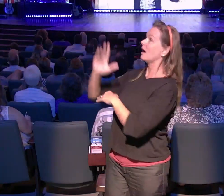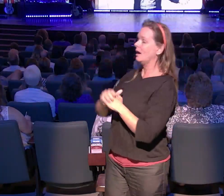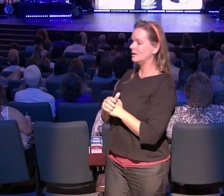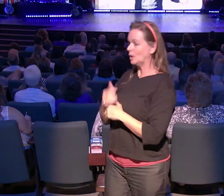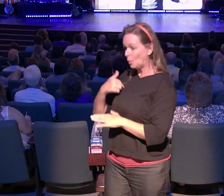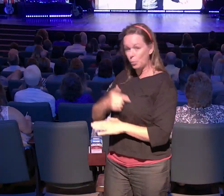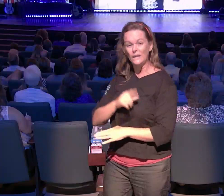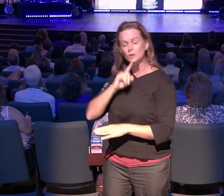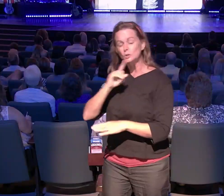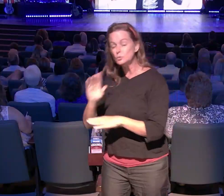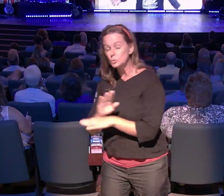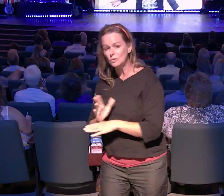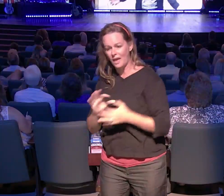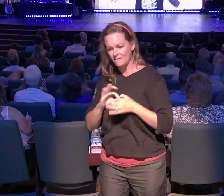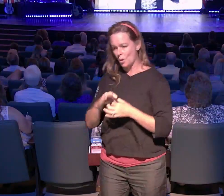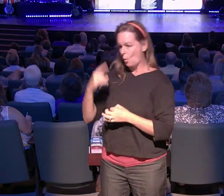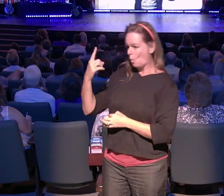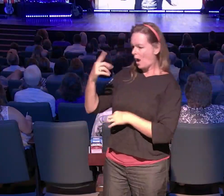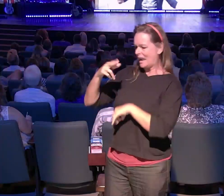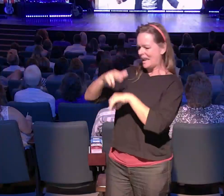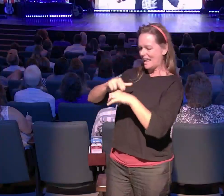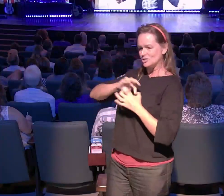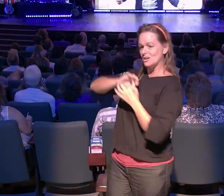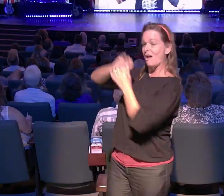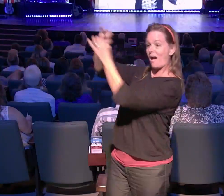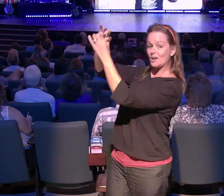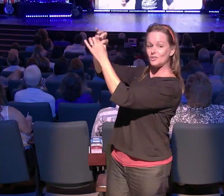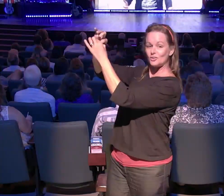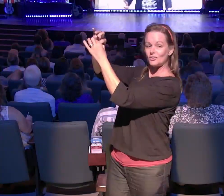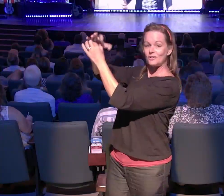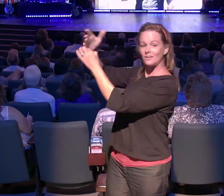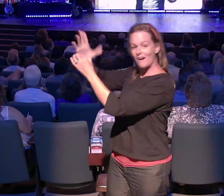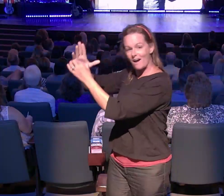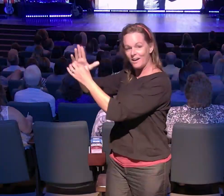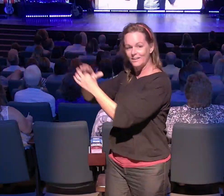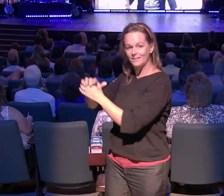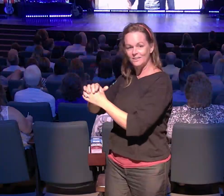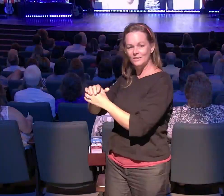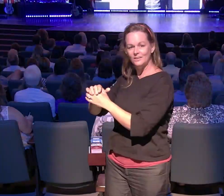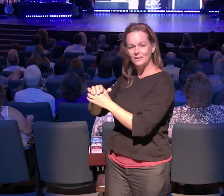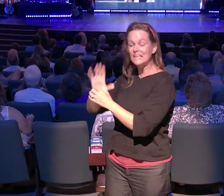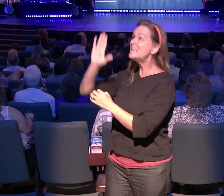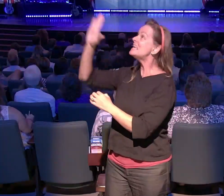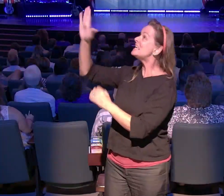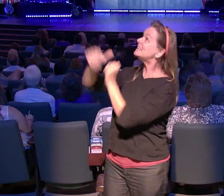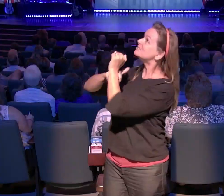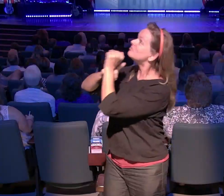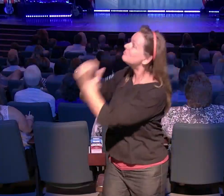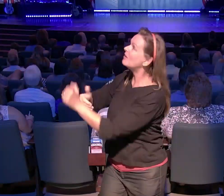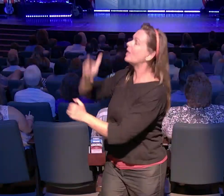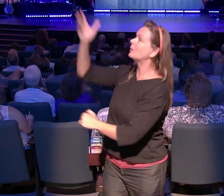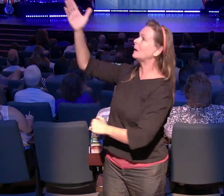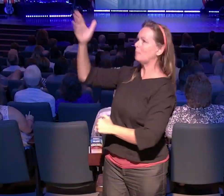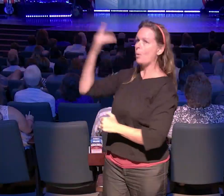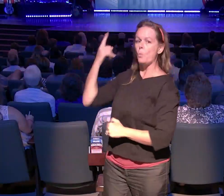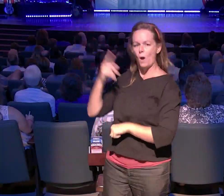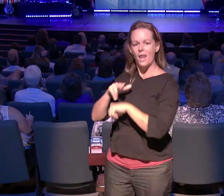we could truly have one nation that is under God, one nation under his lordship and under his